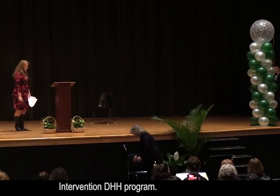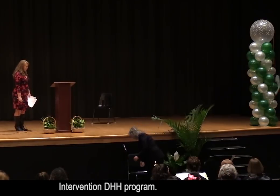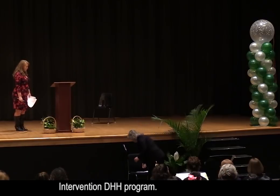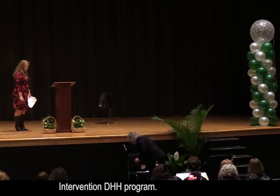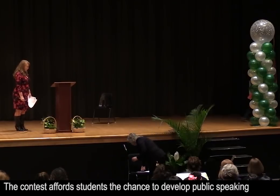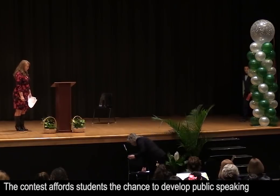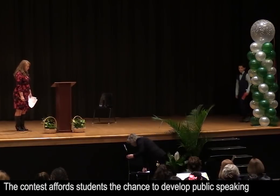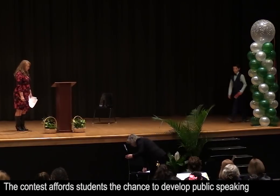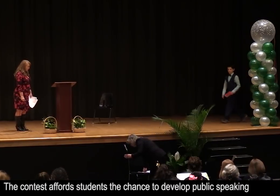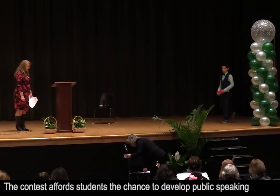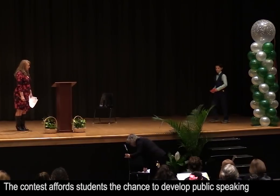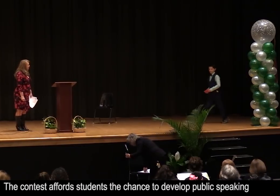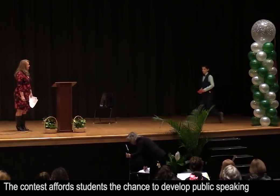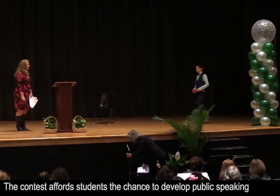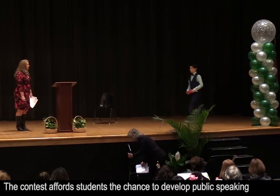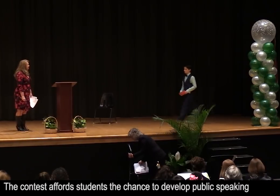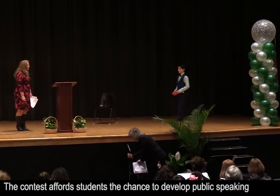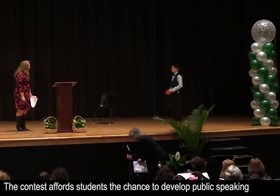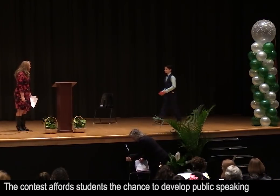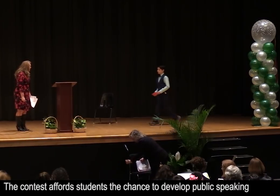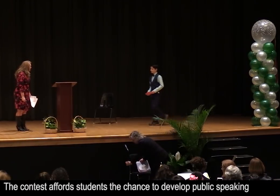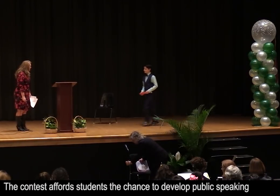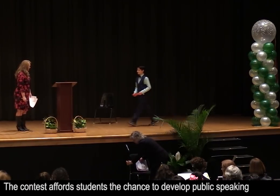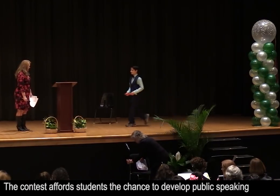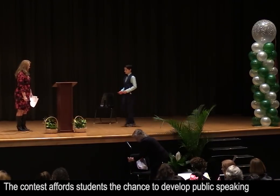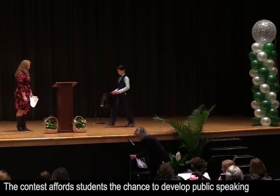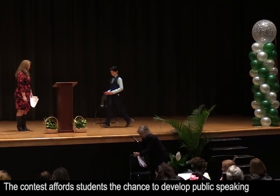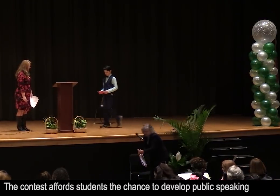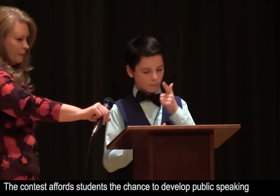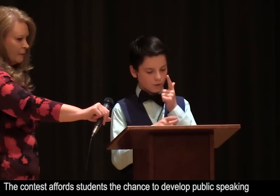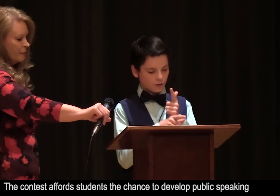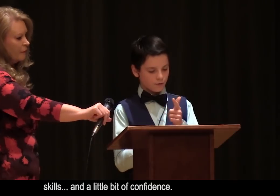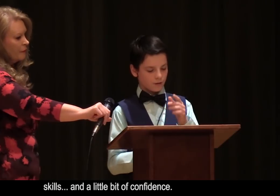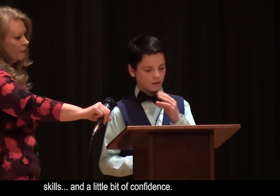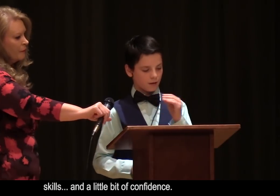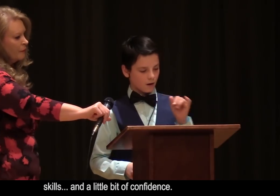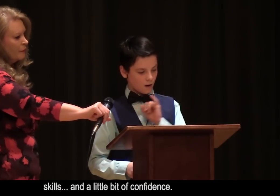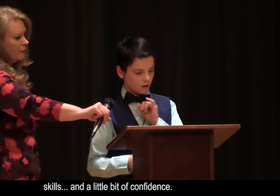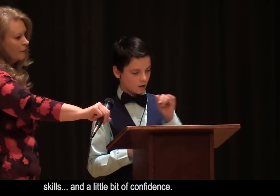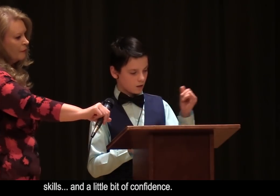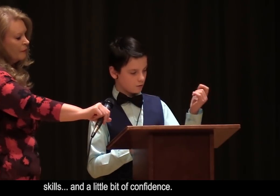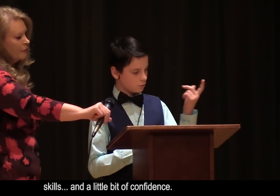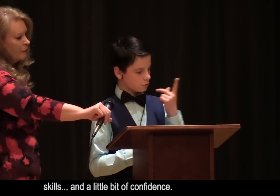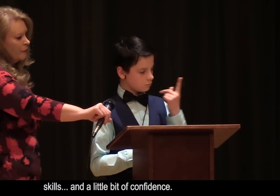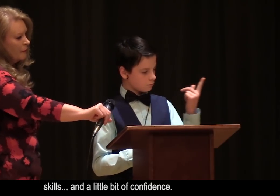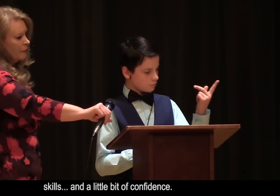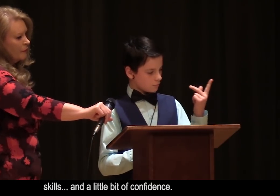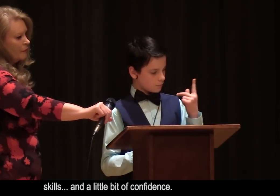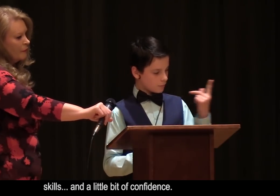The contest affords students the chance to develop public speaking skills and a little bit of confidence.